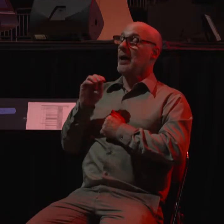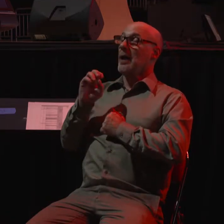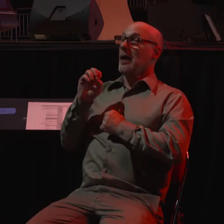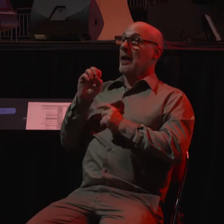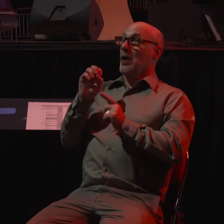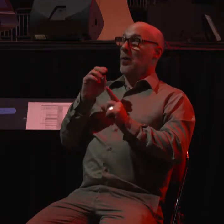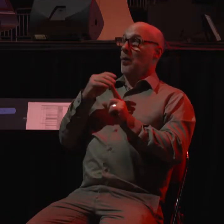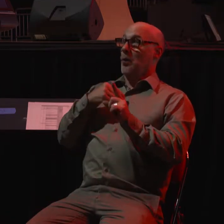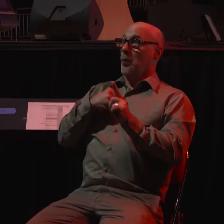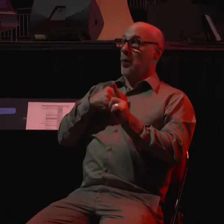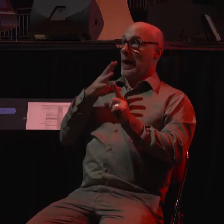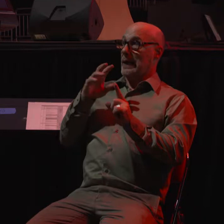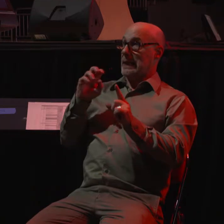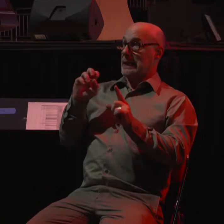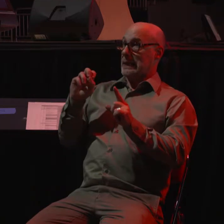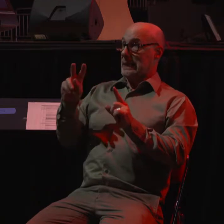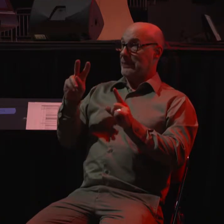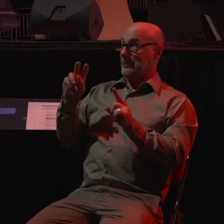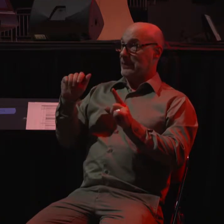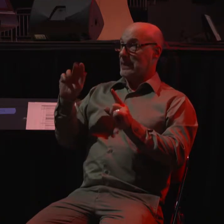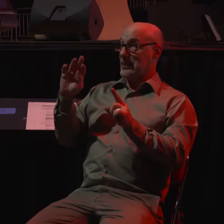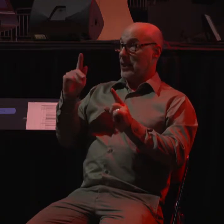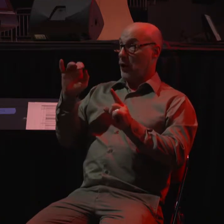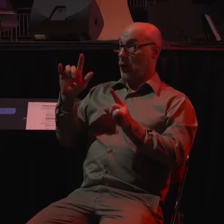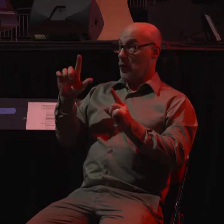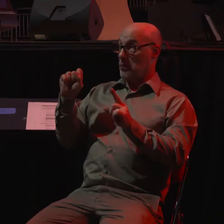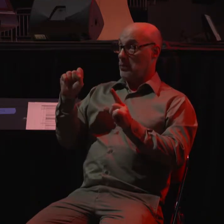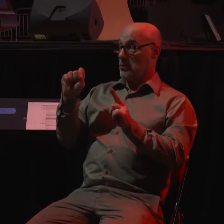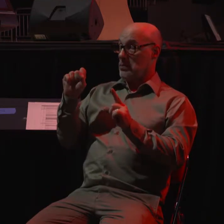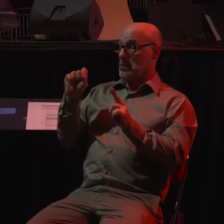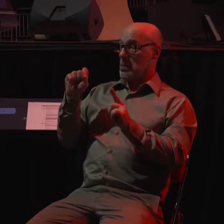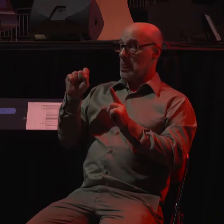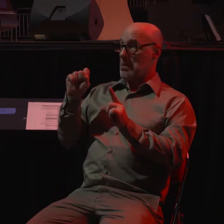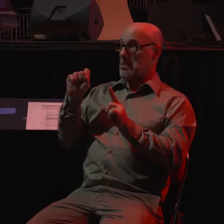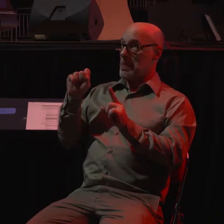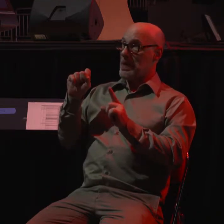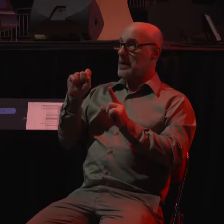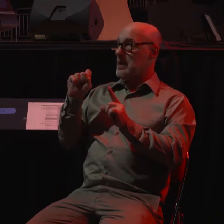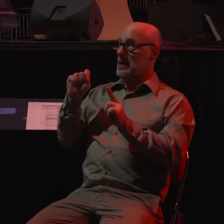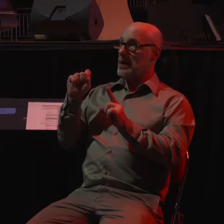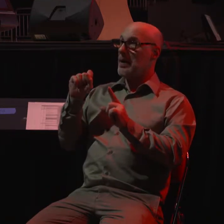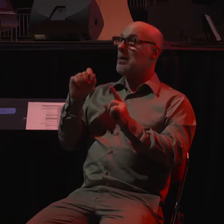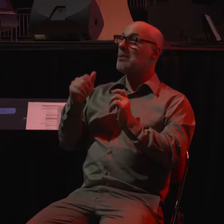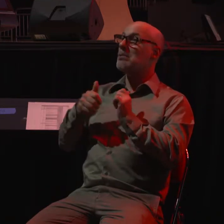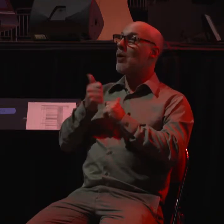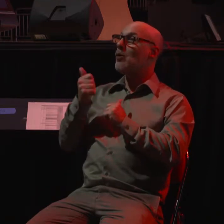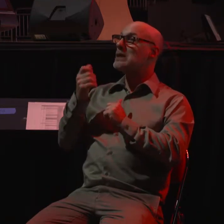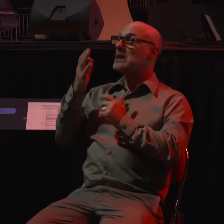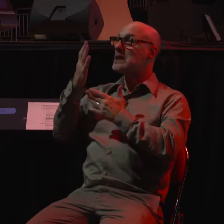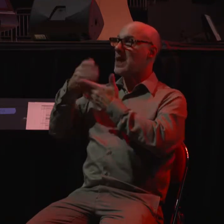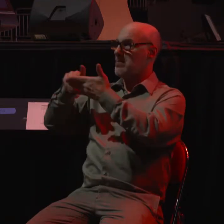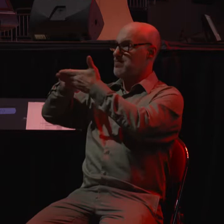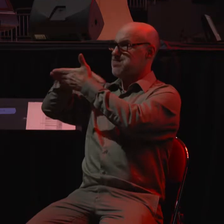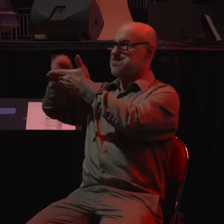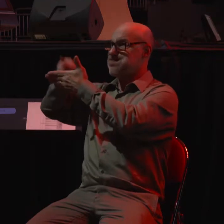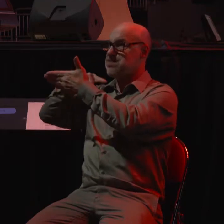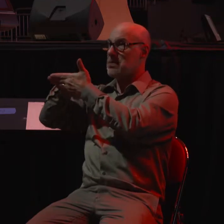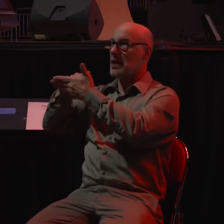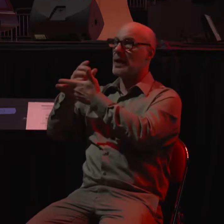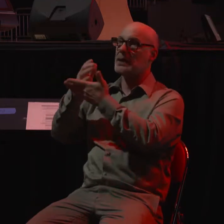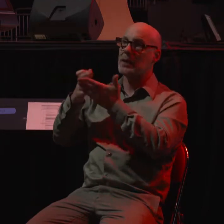the time, they were at best passive and apathetic, and many times at